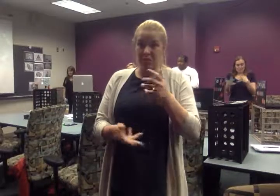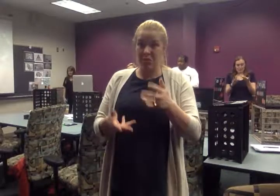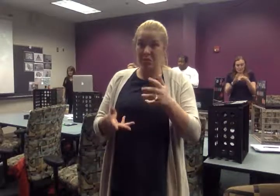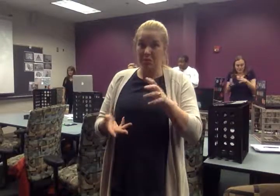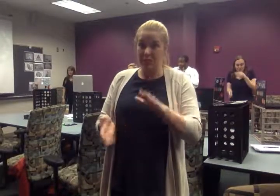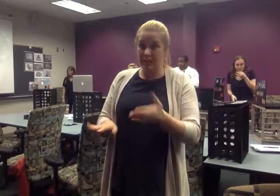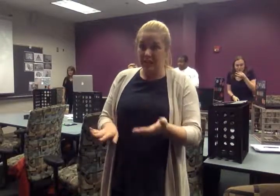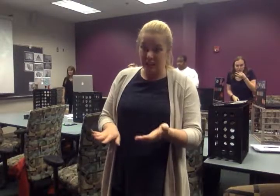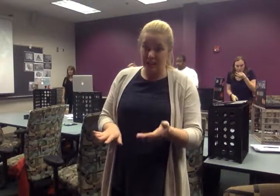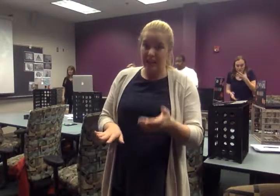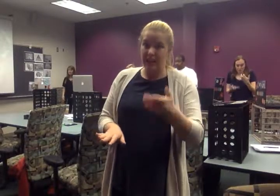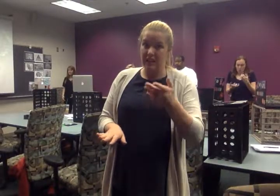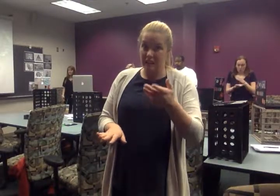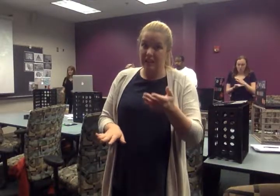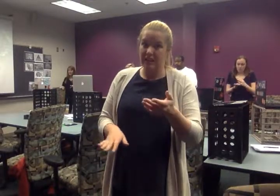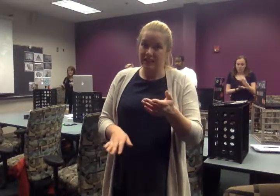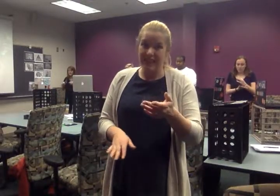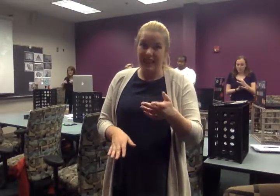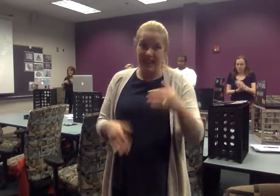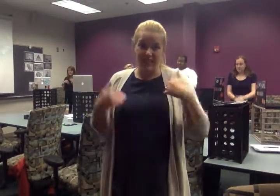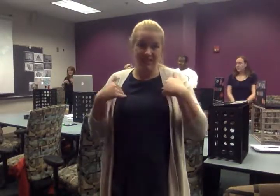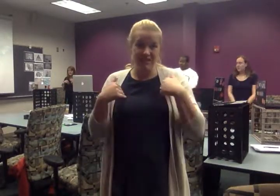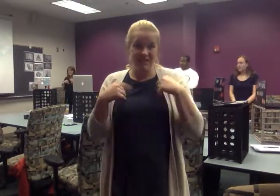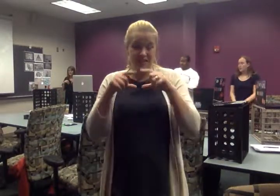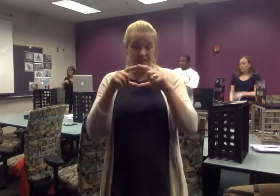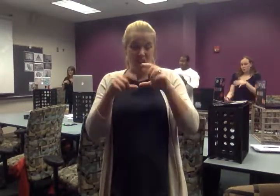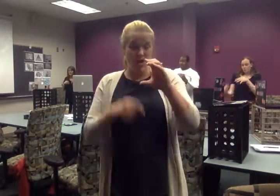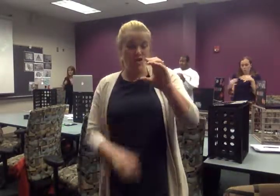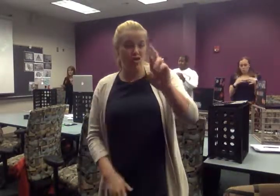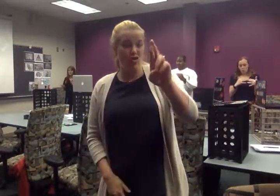to Graeber, this combination of war and state building led to the rise of